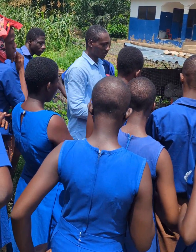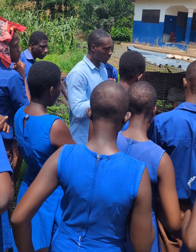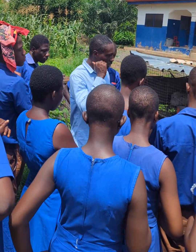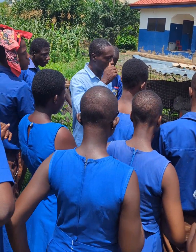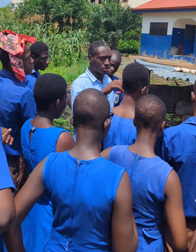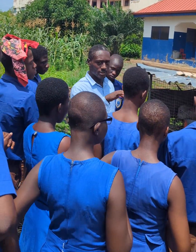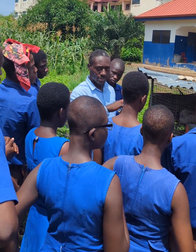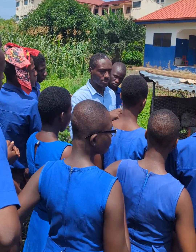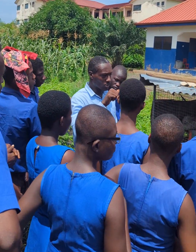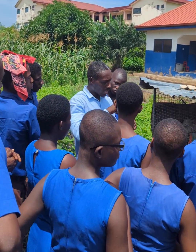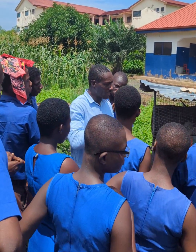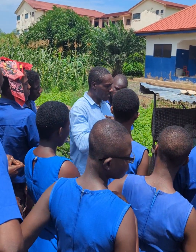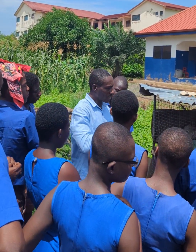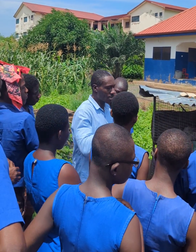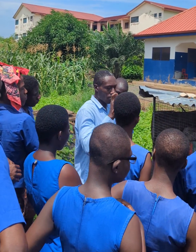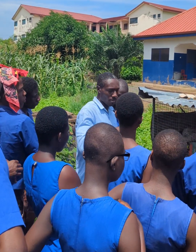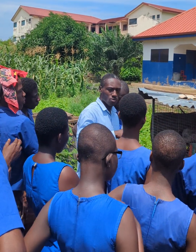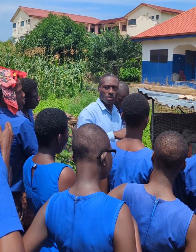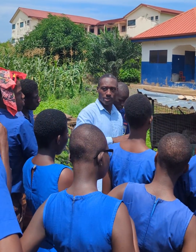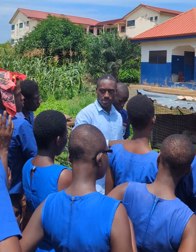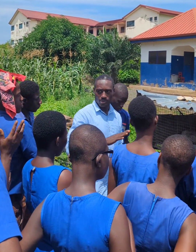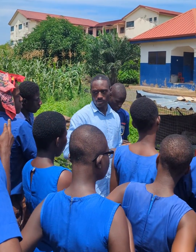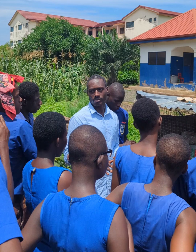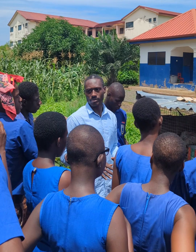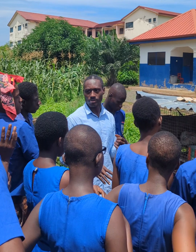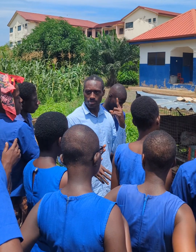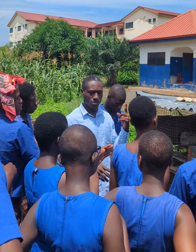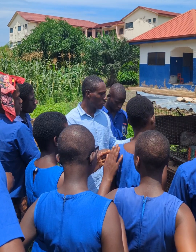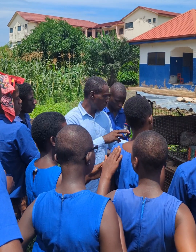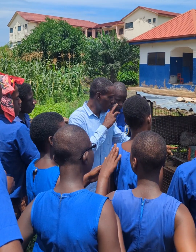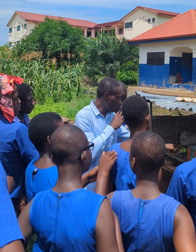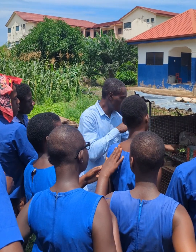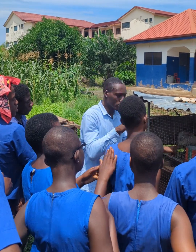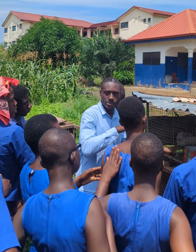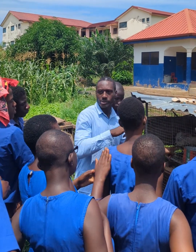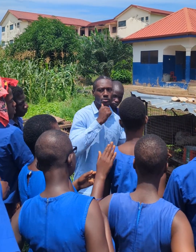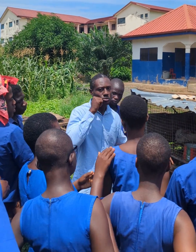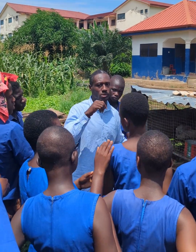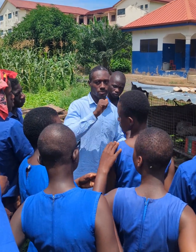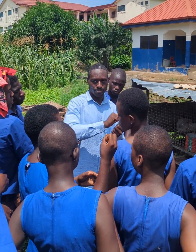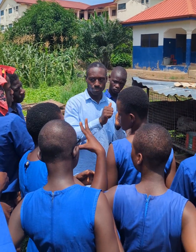on the garden.